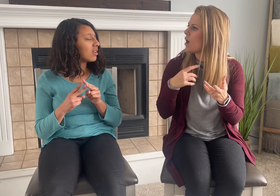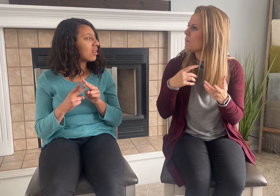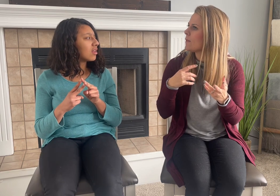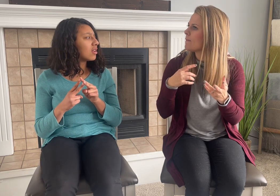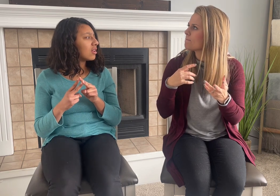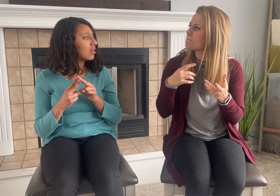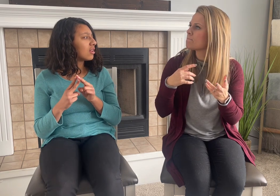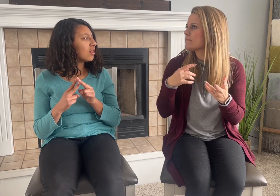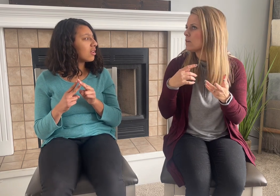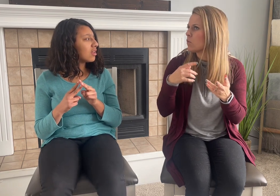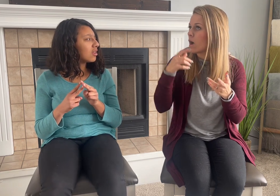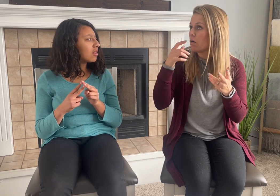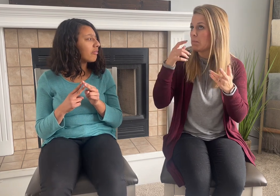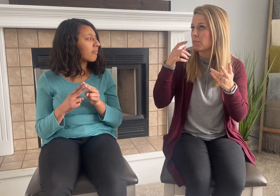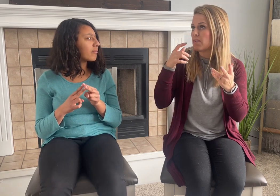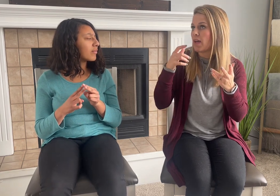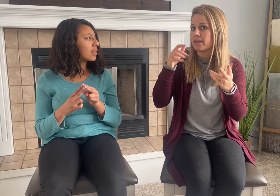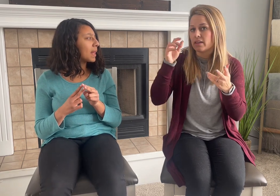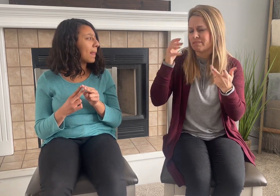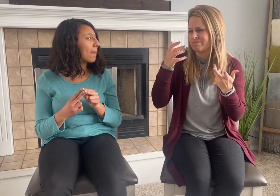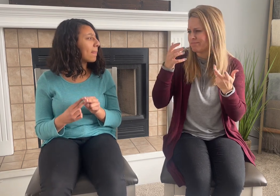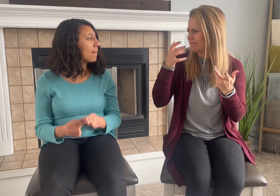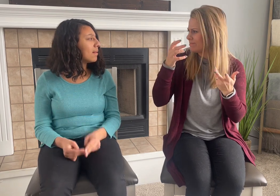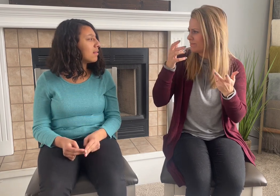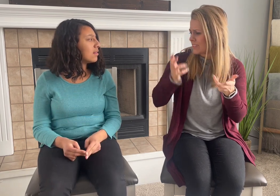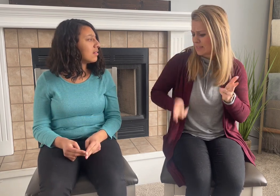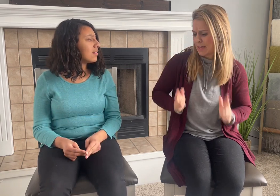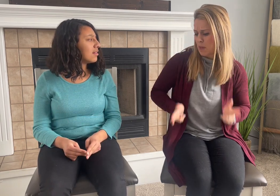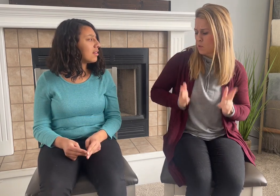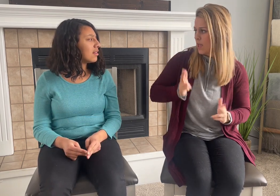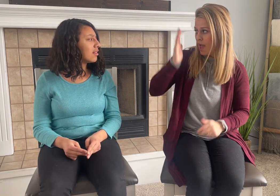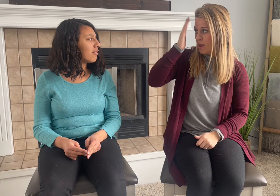Um, well, maybe like cowboy hat.